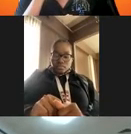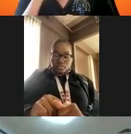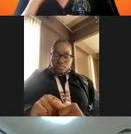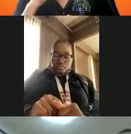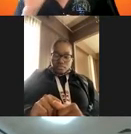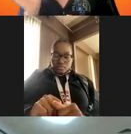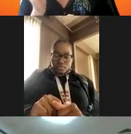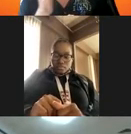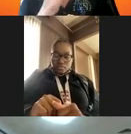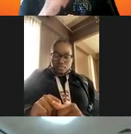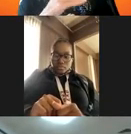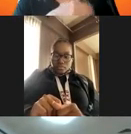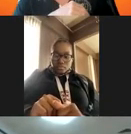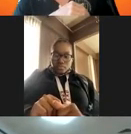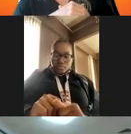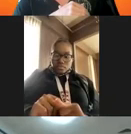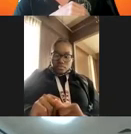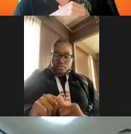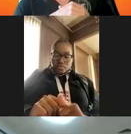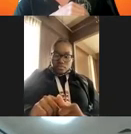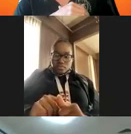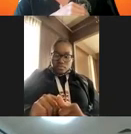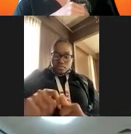button? Go over a little bit more.